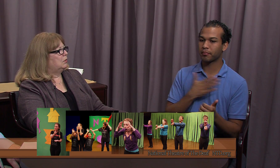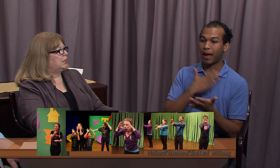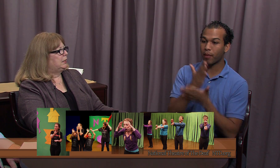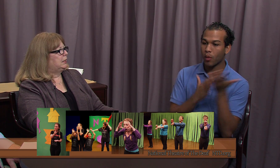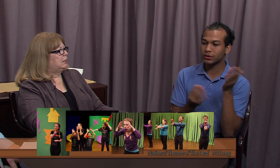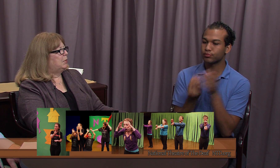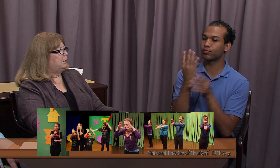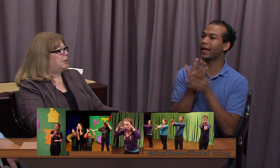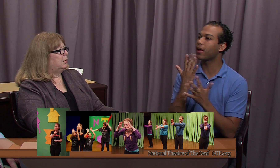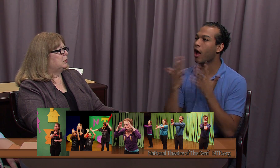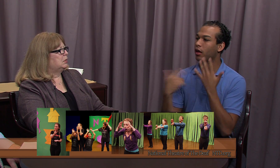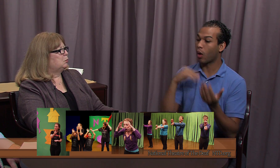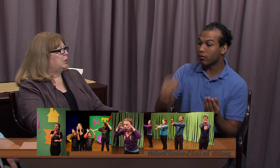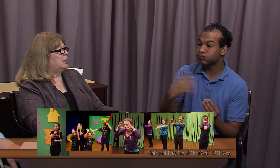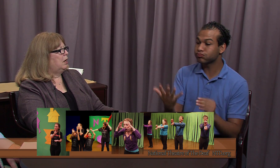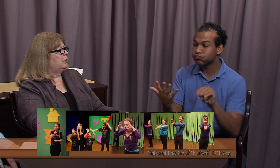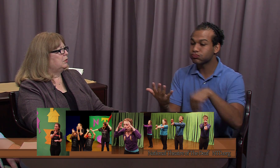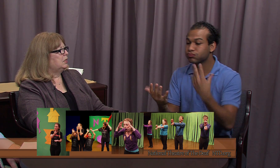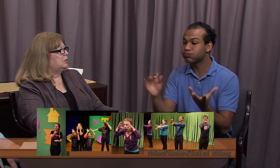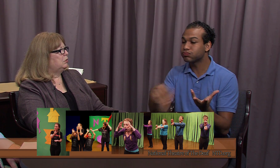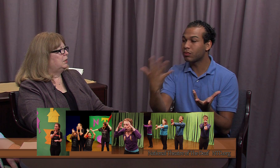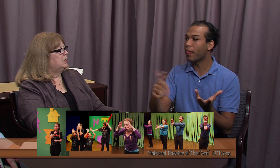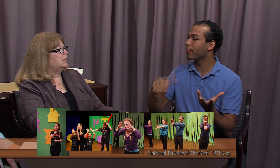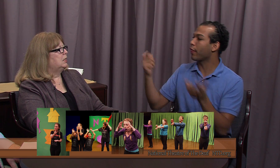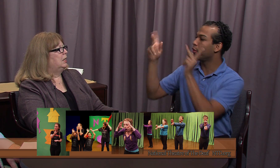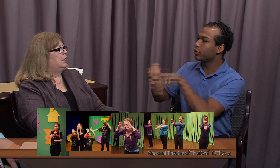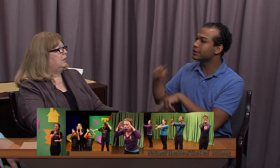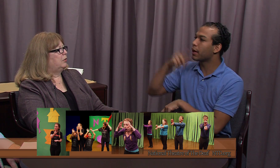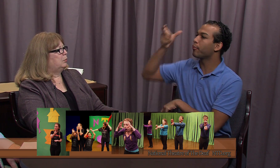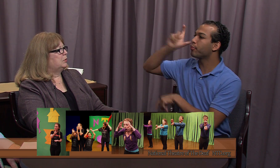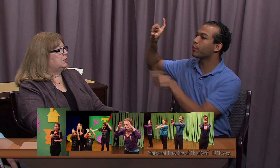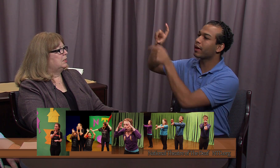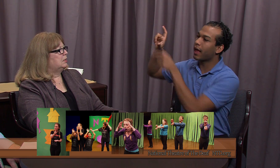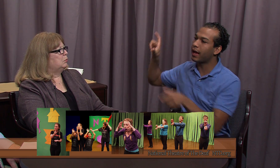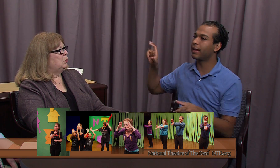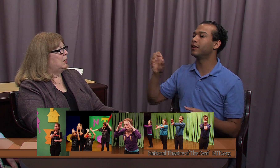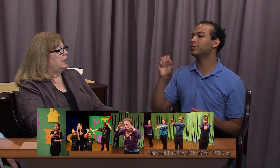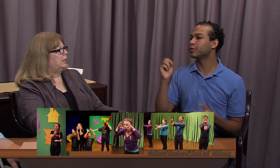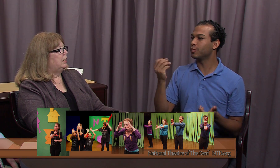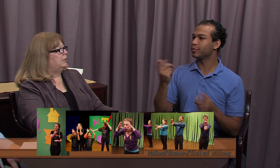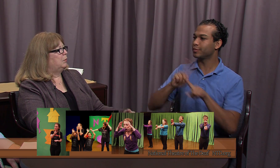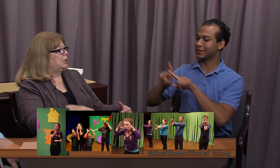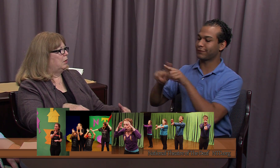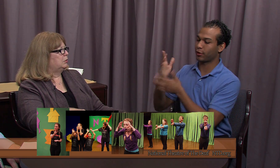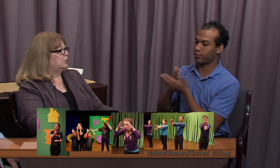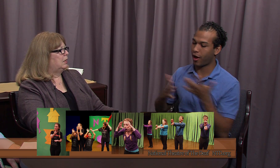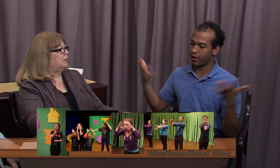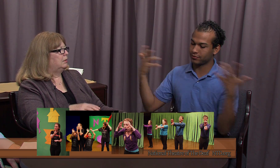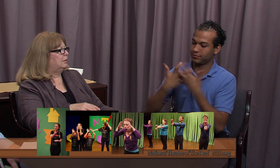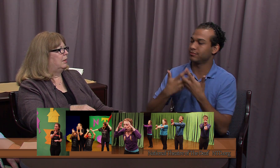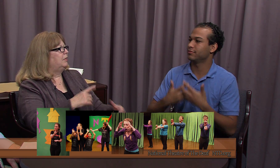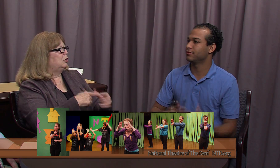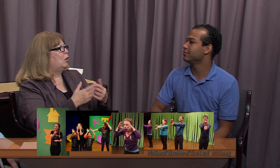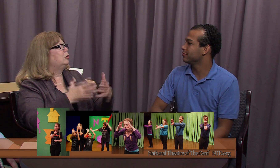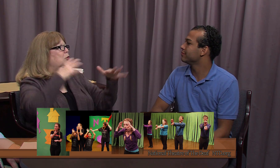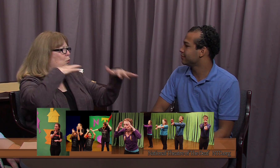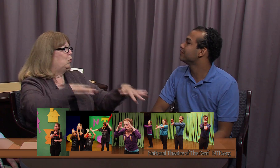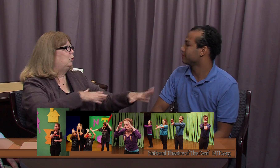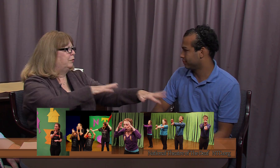like my part was the spring colors, and I do this, another person says the moonlight, and then we all do, and then you all do the river